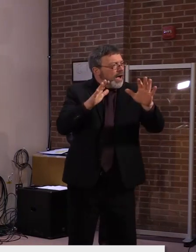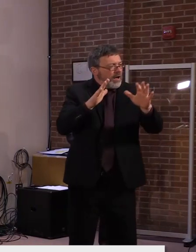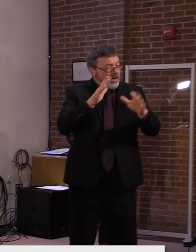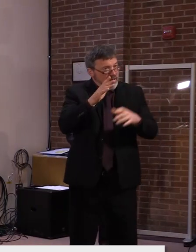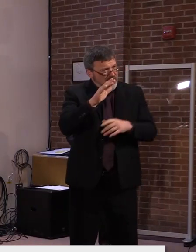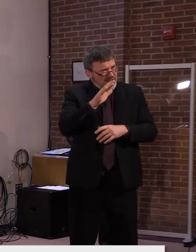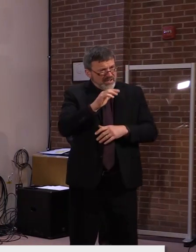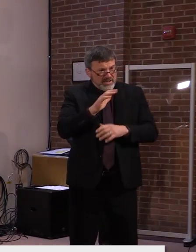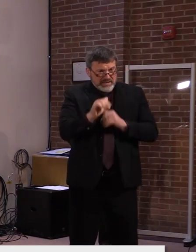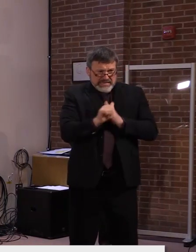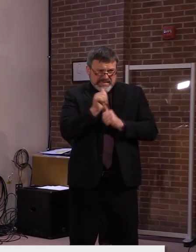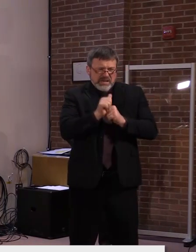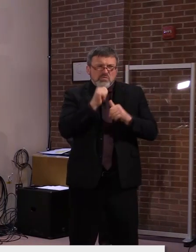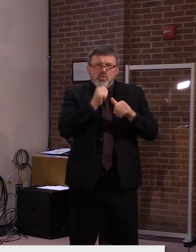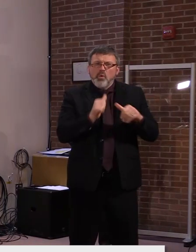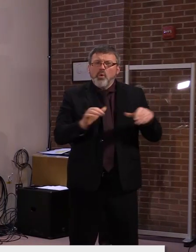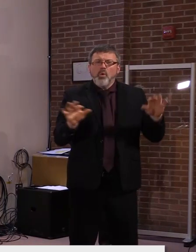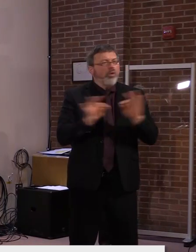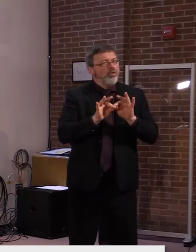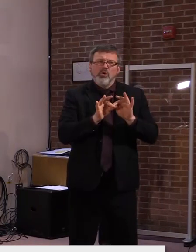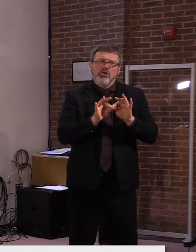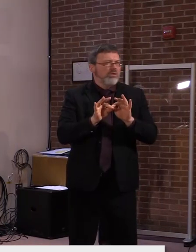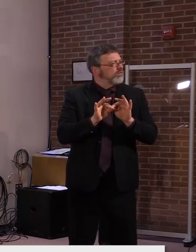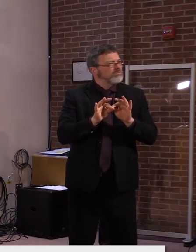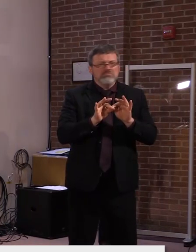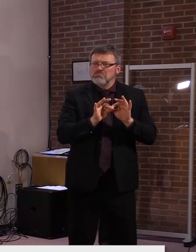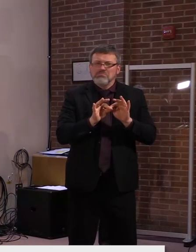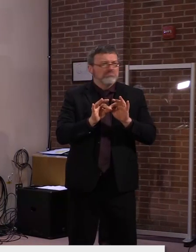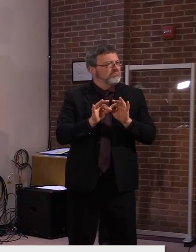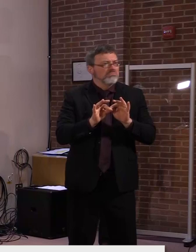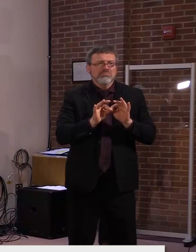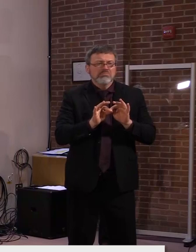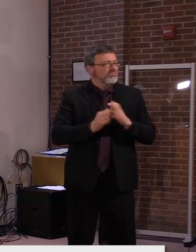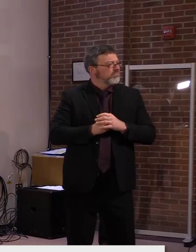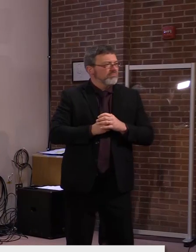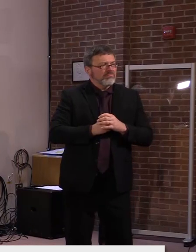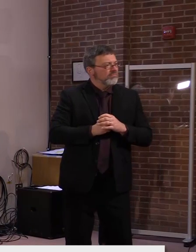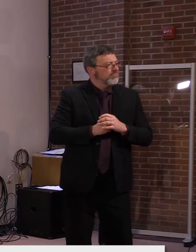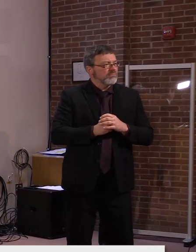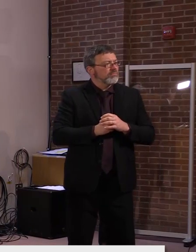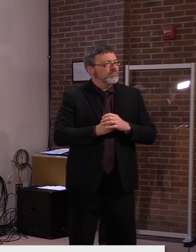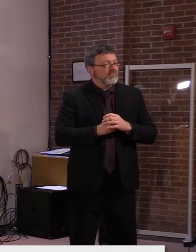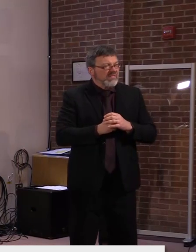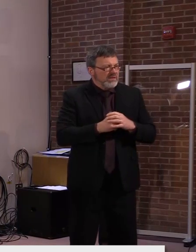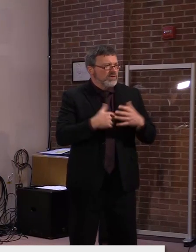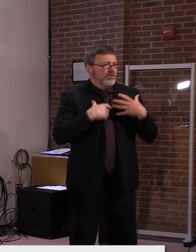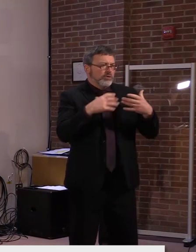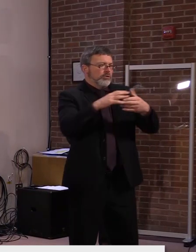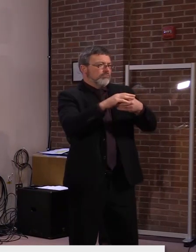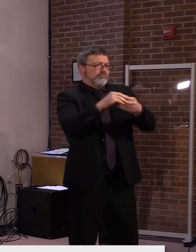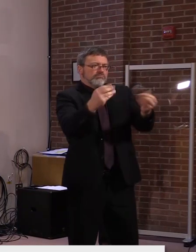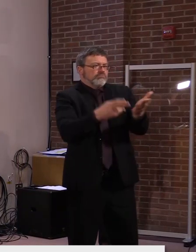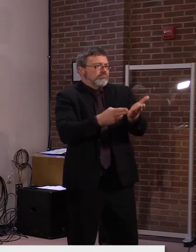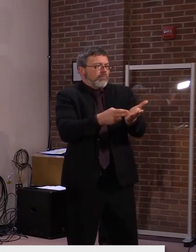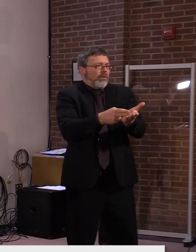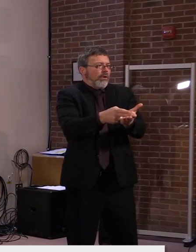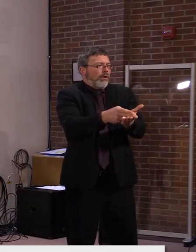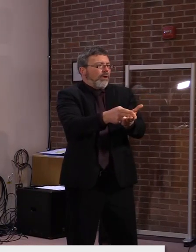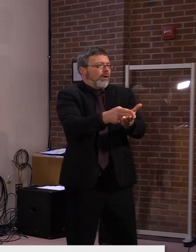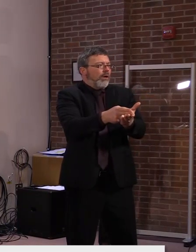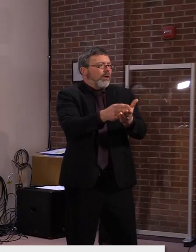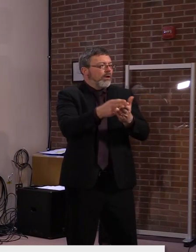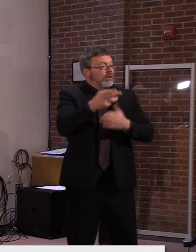Now, I want to be honest with you. As a result of Thanksgiving, we will probably see